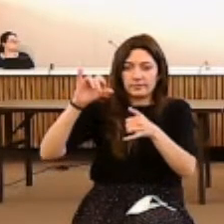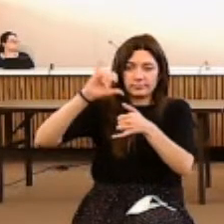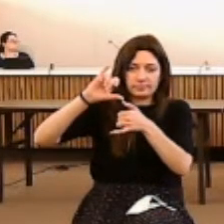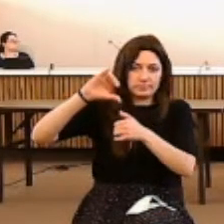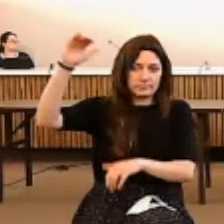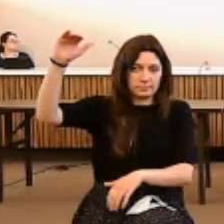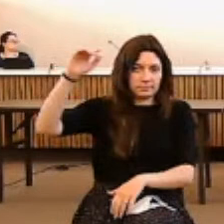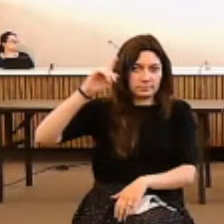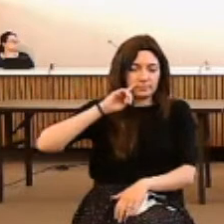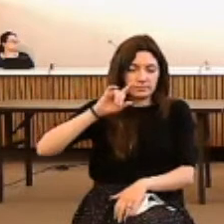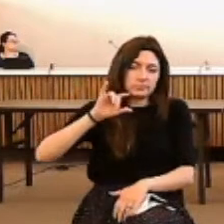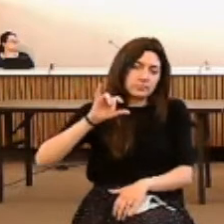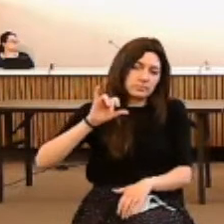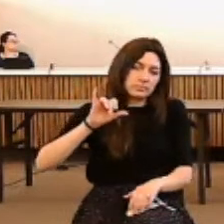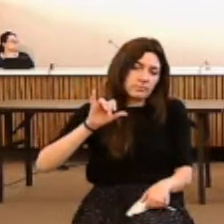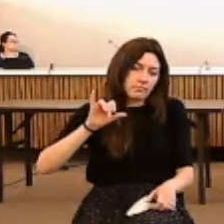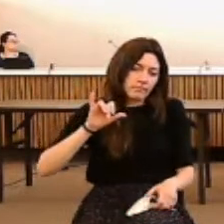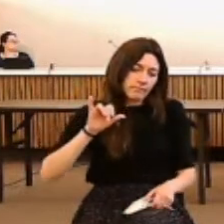for